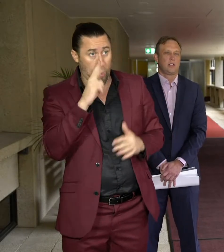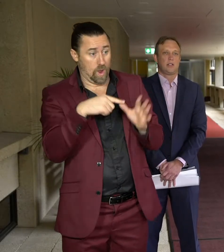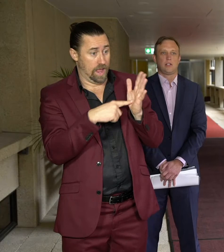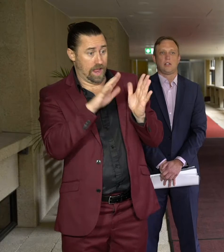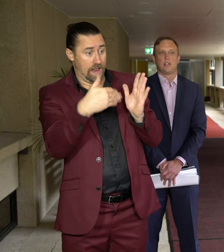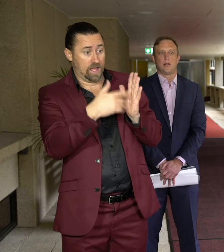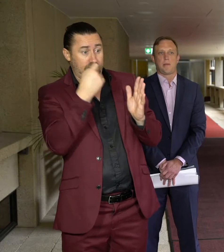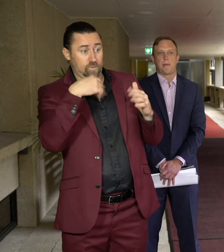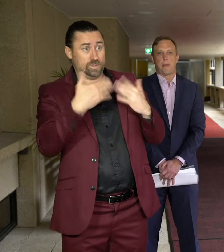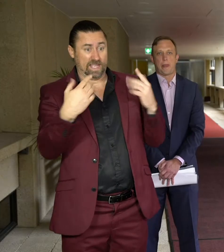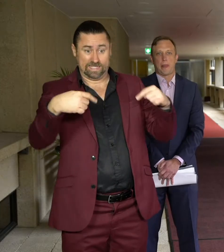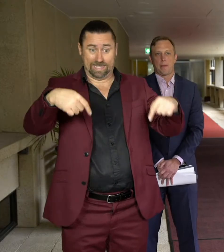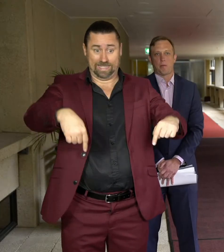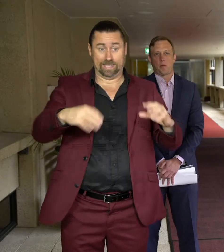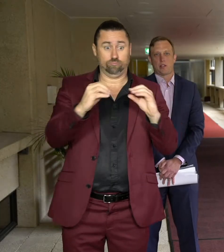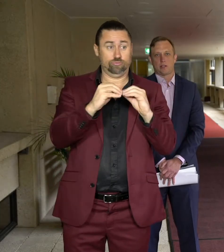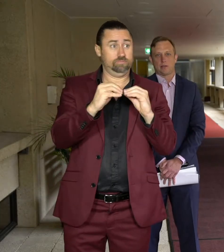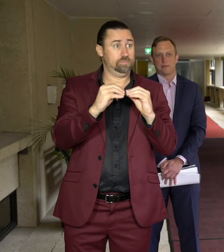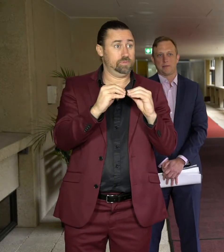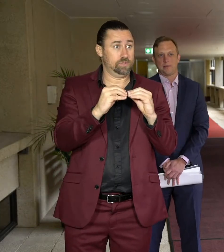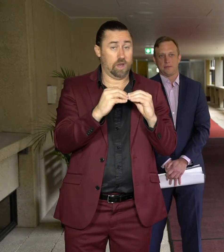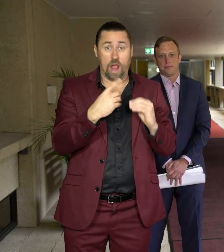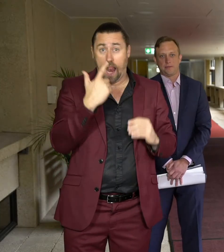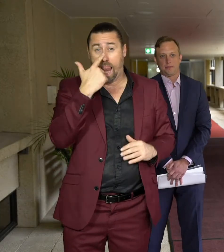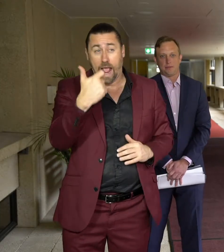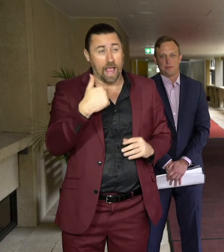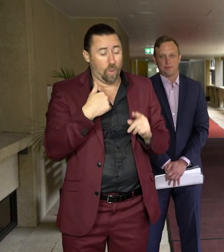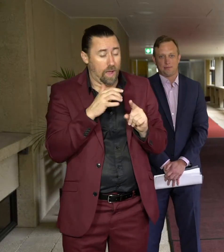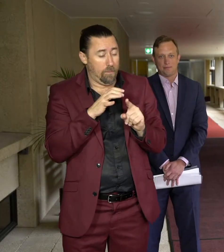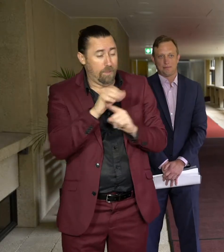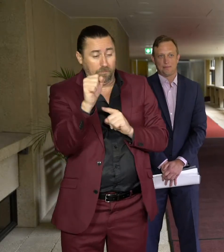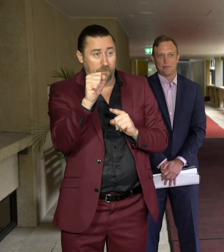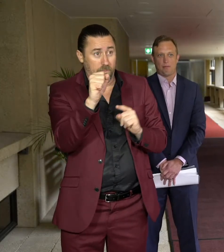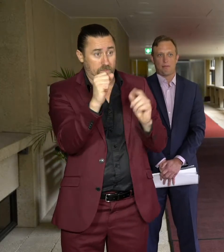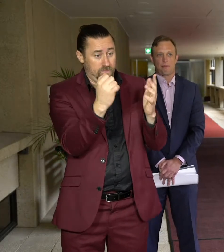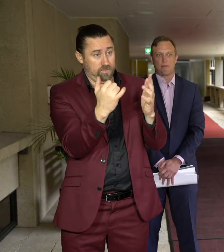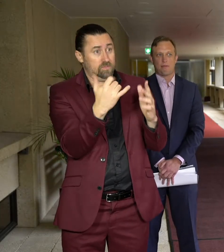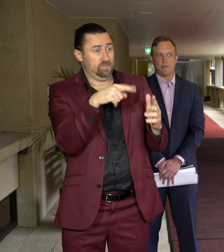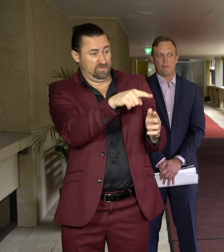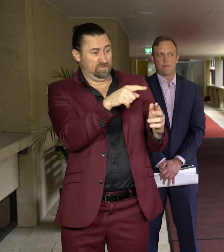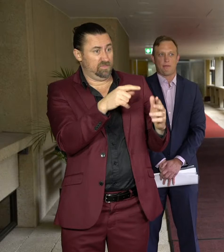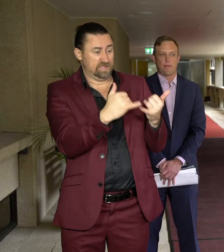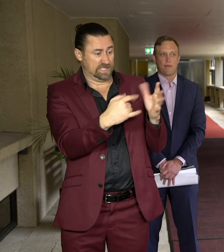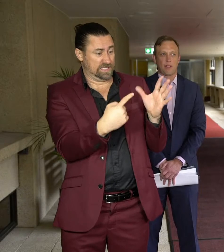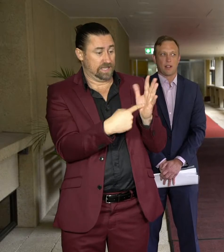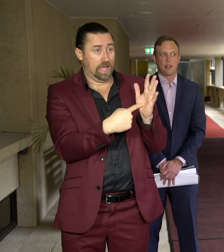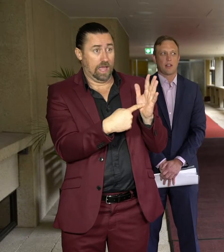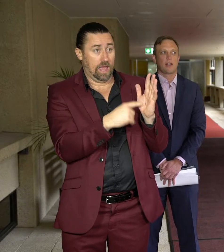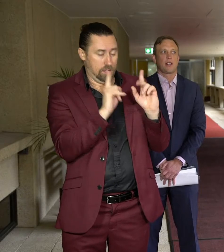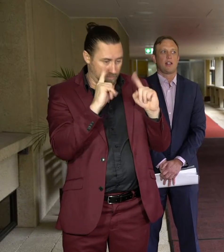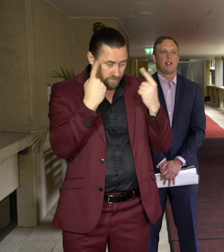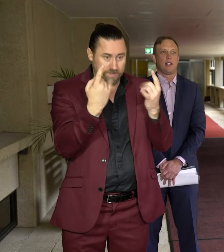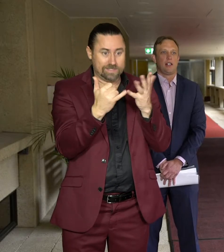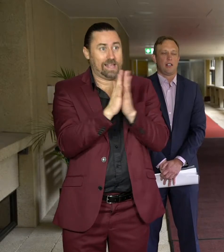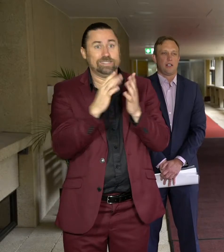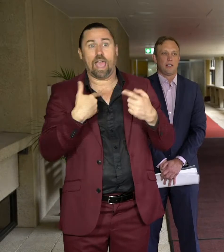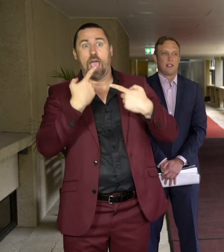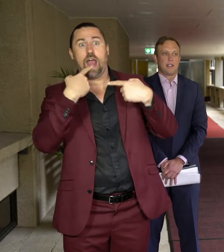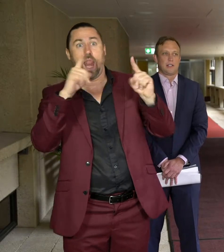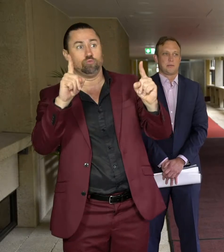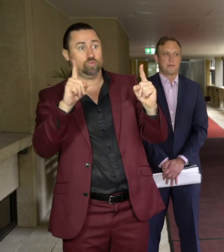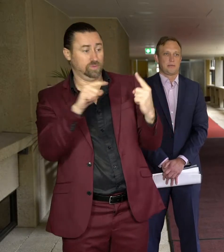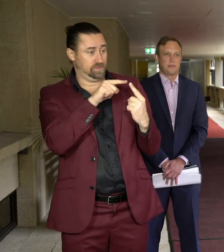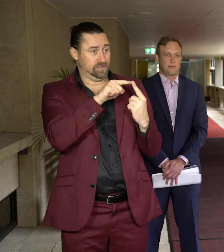in Brisbane here, we got onto this on the same day. Like within 24 hours, we knew we had a positive case.